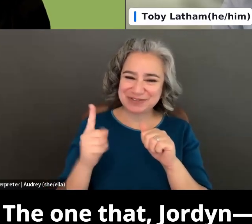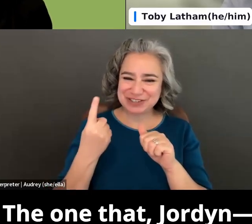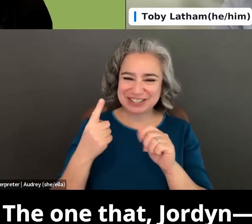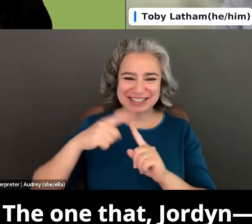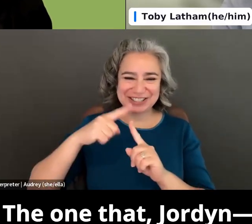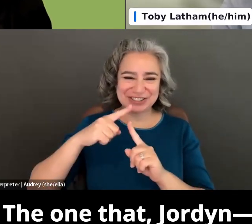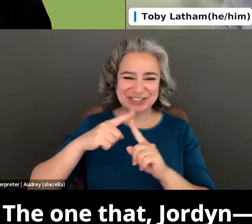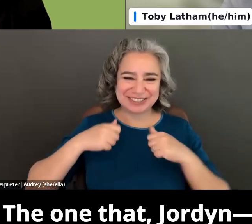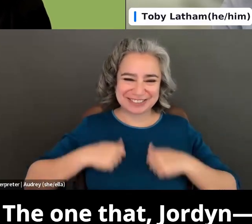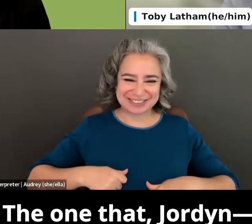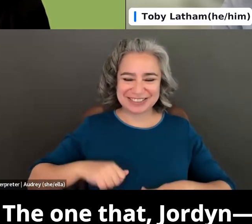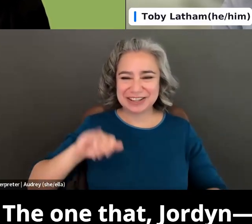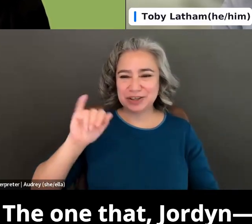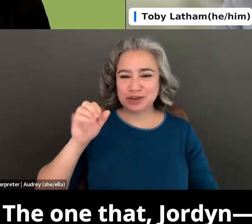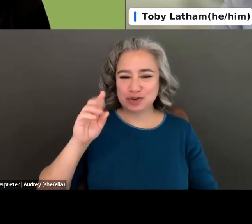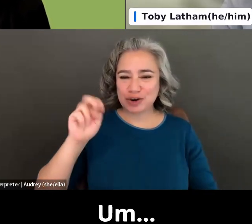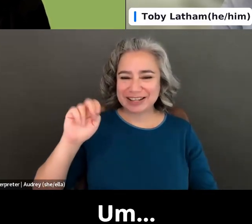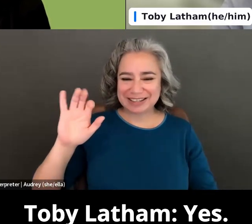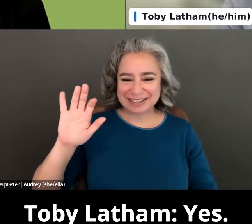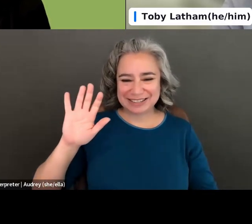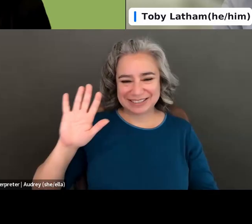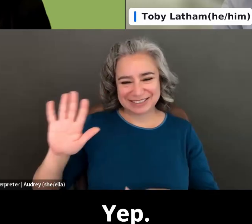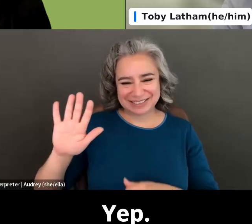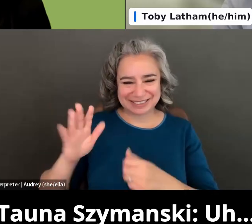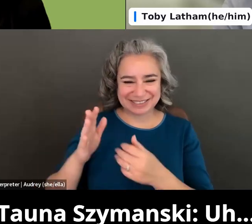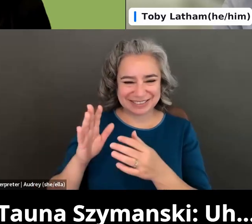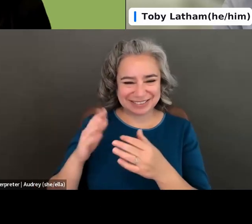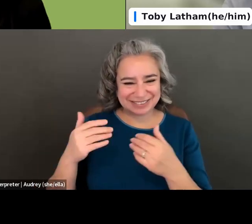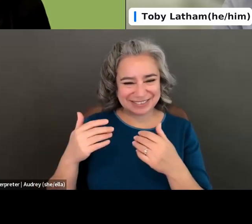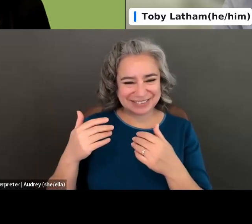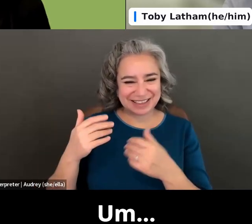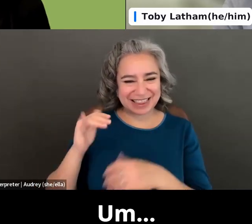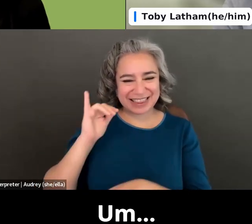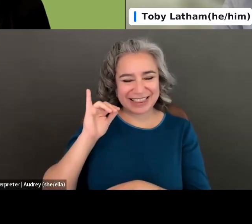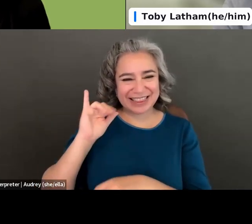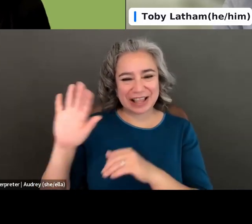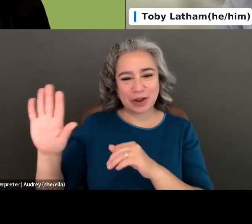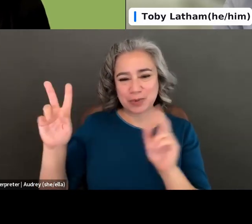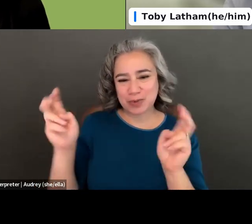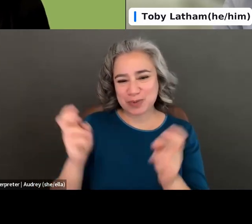was actually the one that Jordyn's quote, right? Yep.